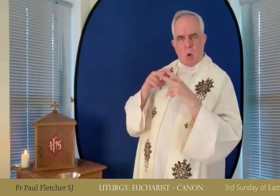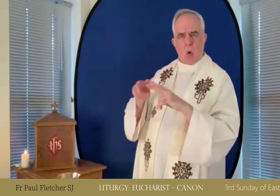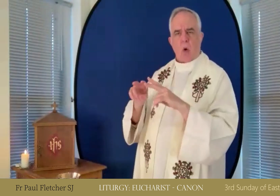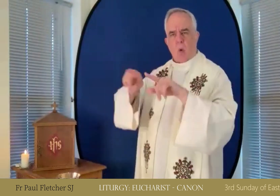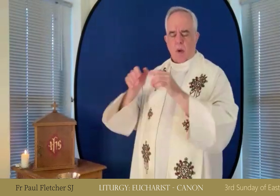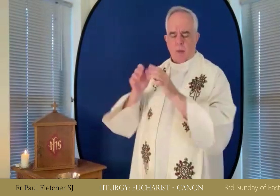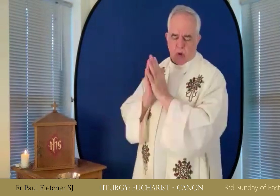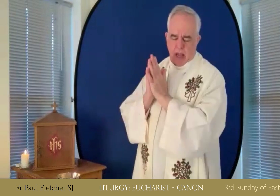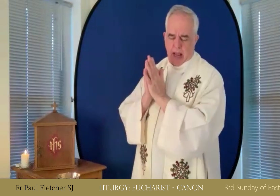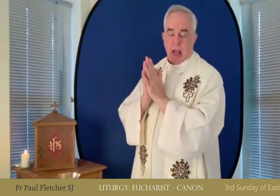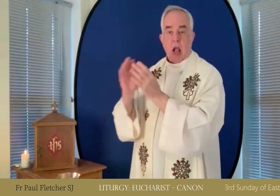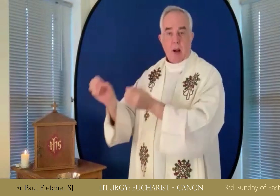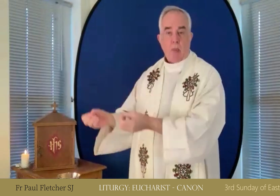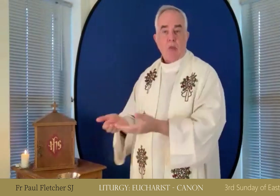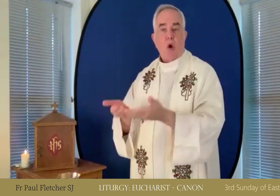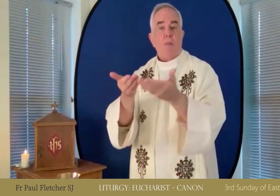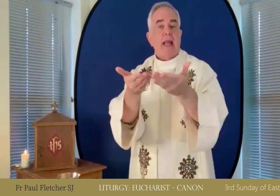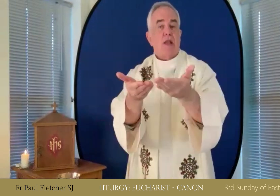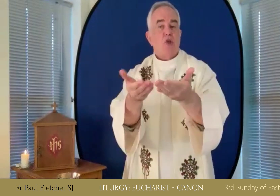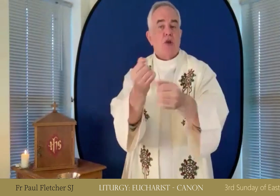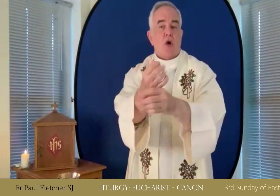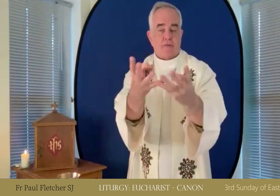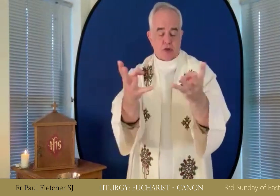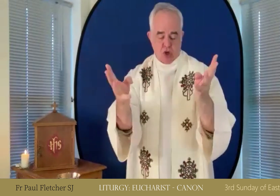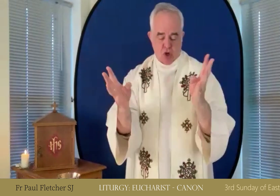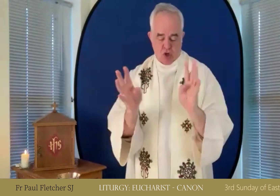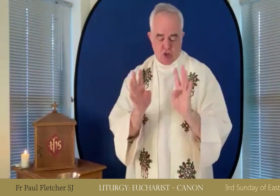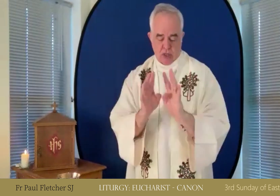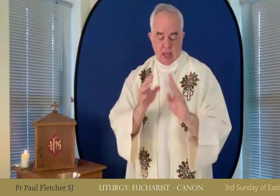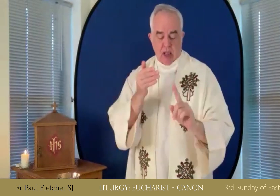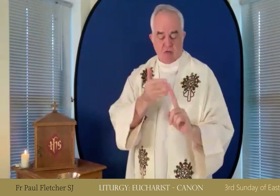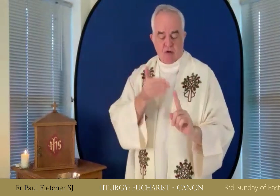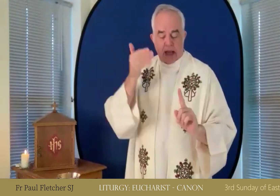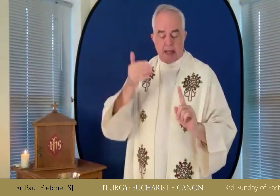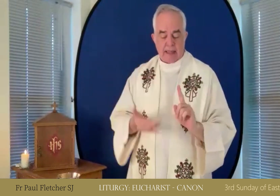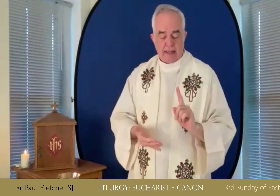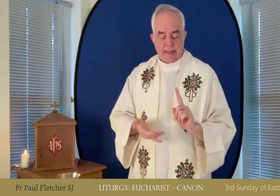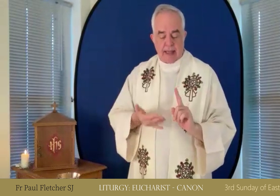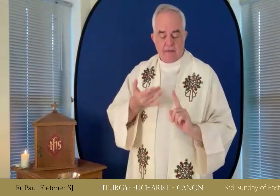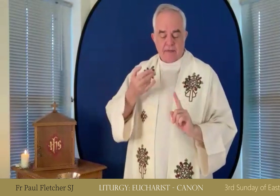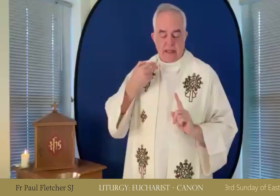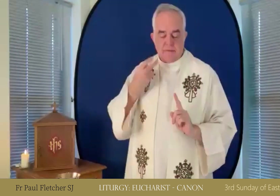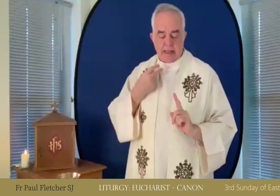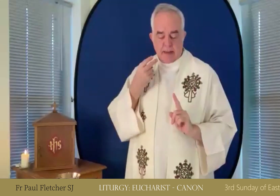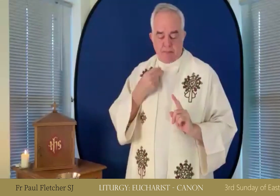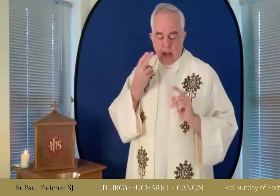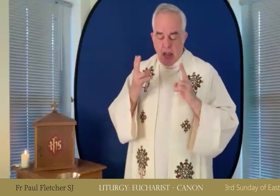Look, we pray, upon the oblation of the church, recognizing the sacrificial victim